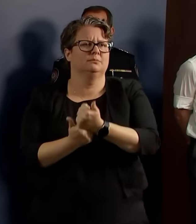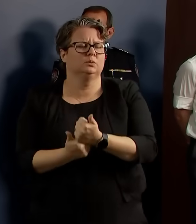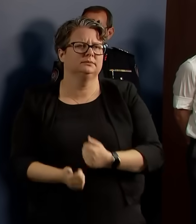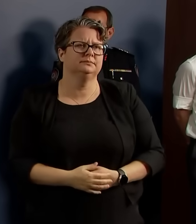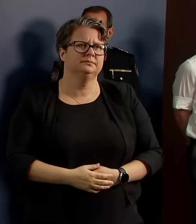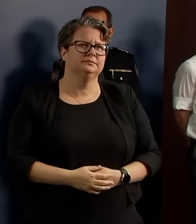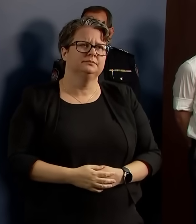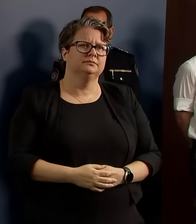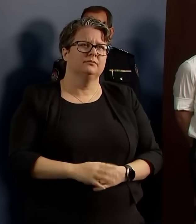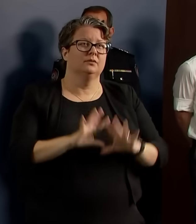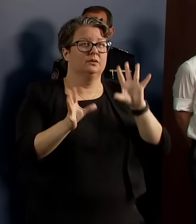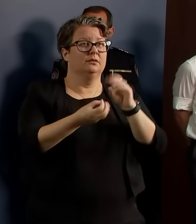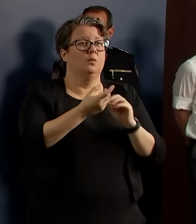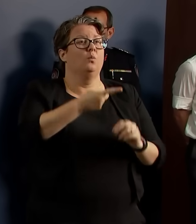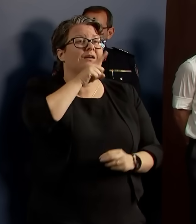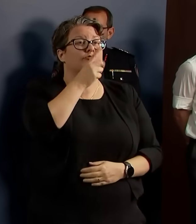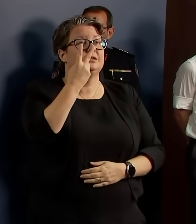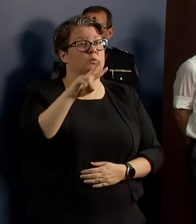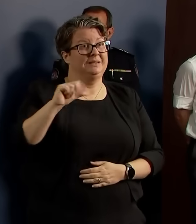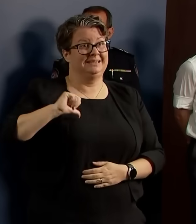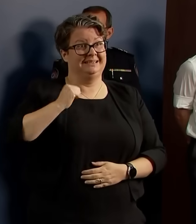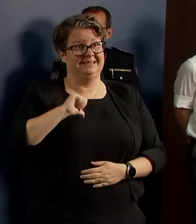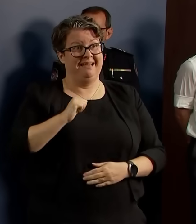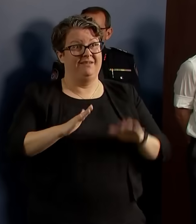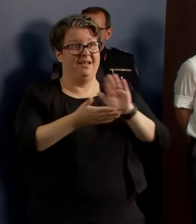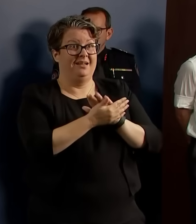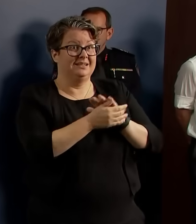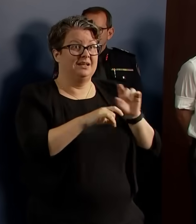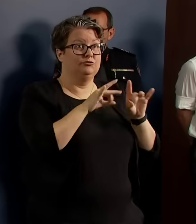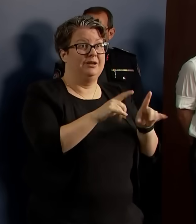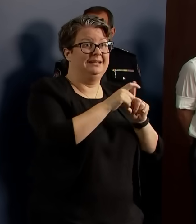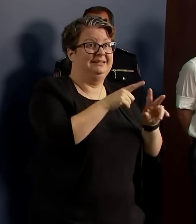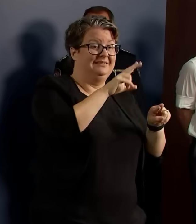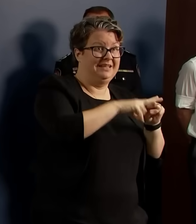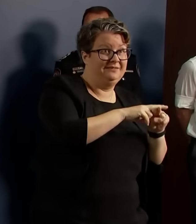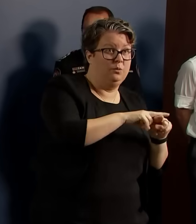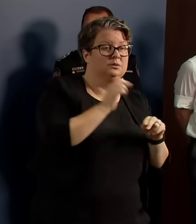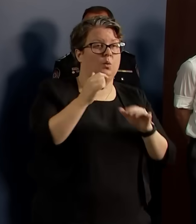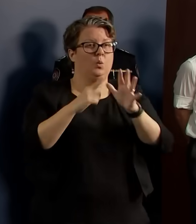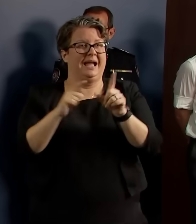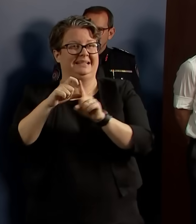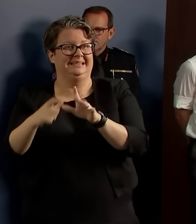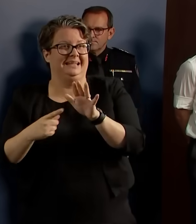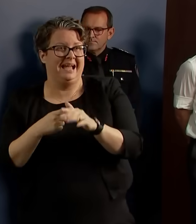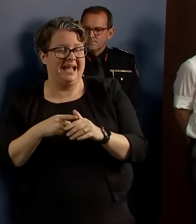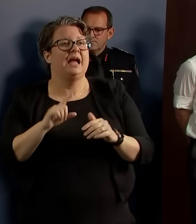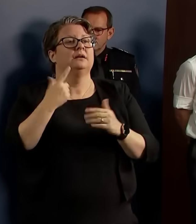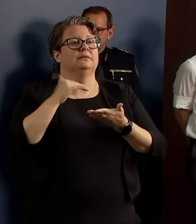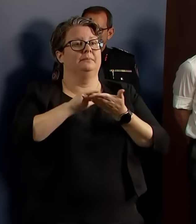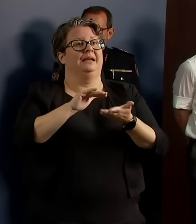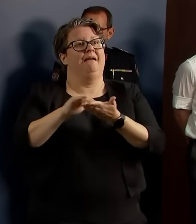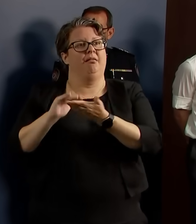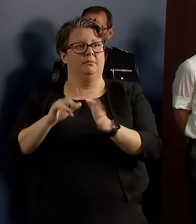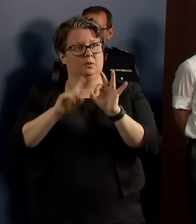So all up, we're talking about 120 personnel, either through the ADF or DRA, who'll be working with state personnel in coming